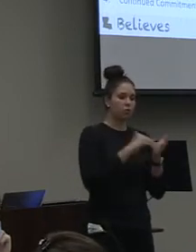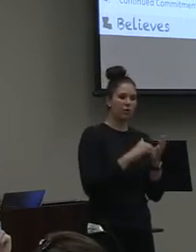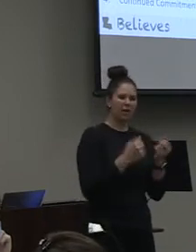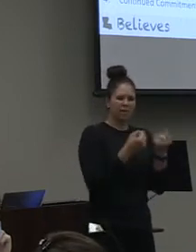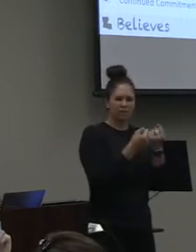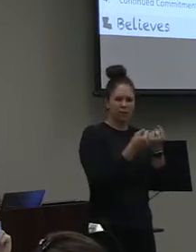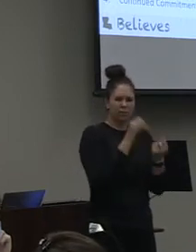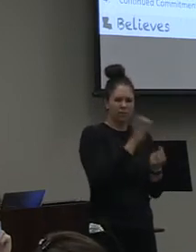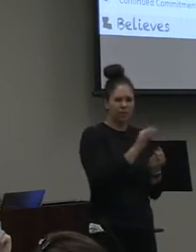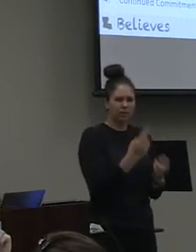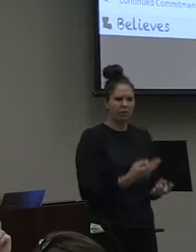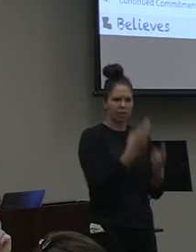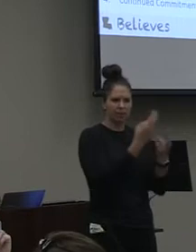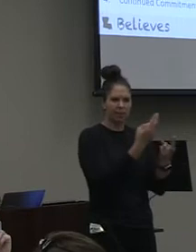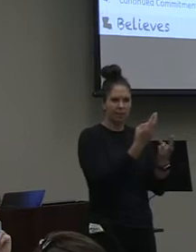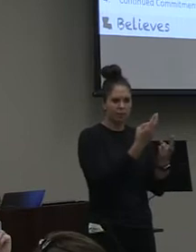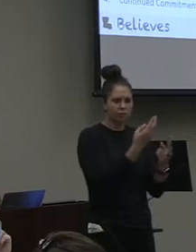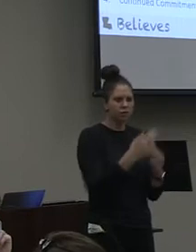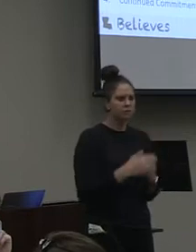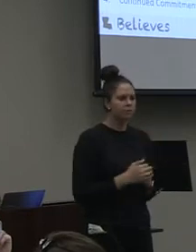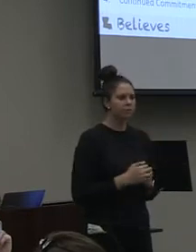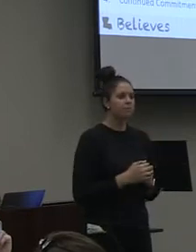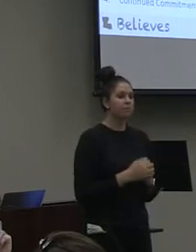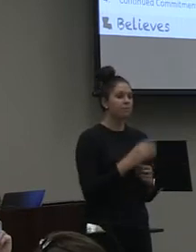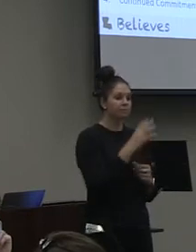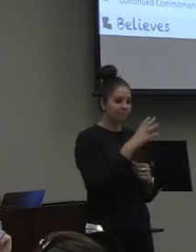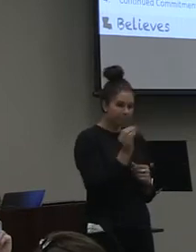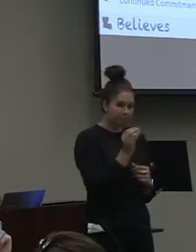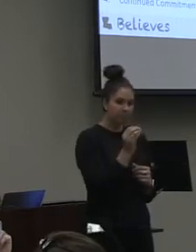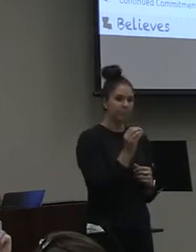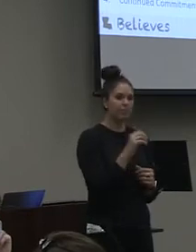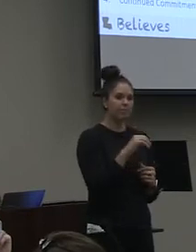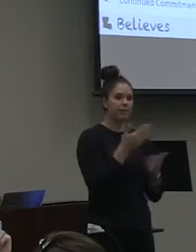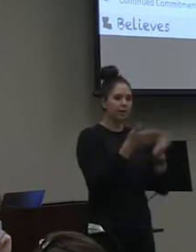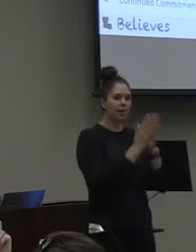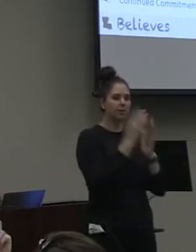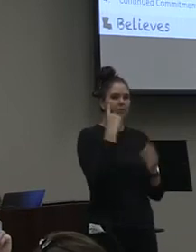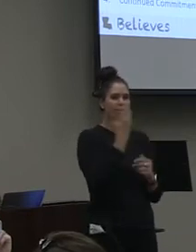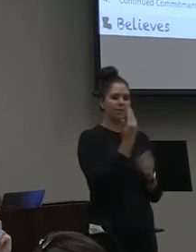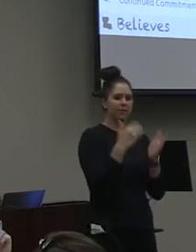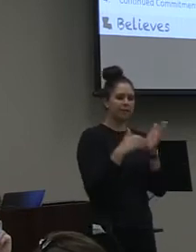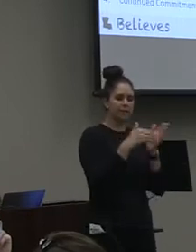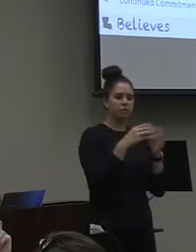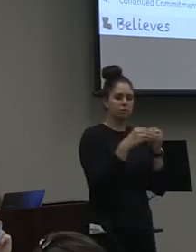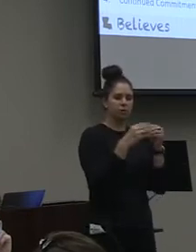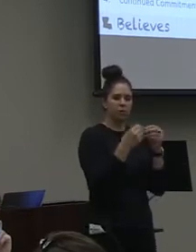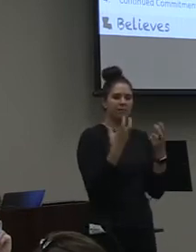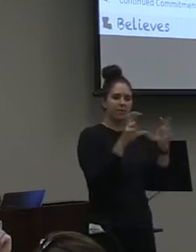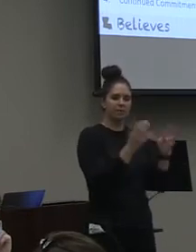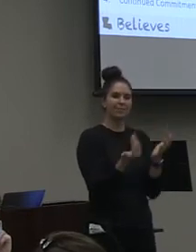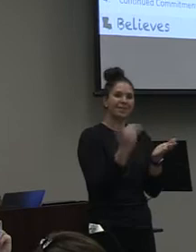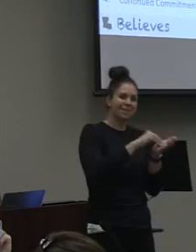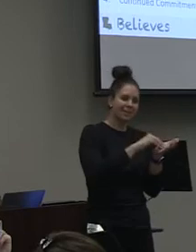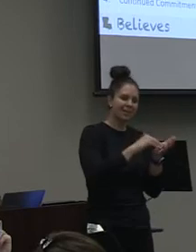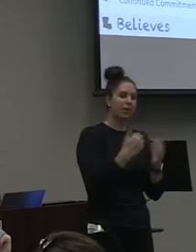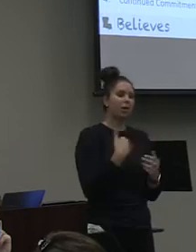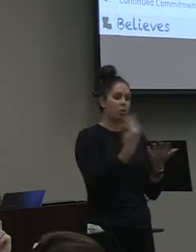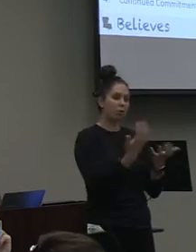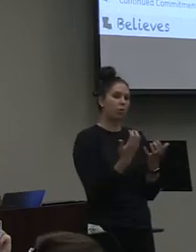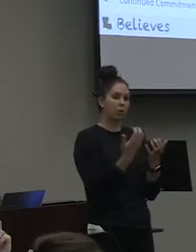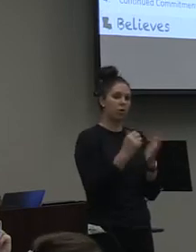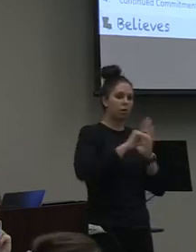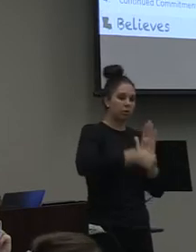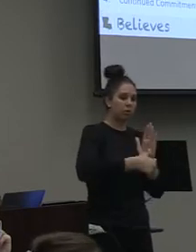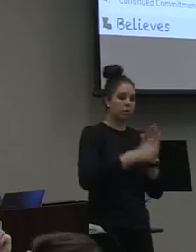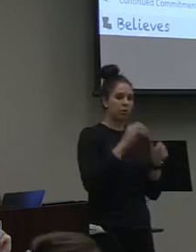reaffirms the recommendation and asks for that $15 million investment again. But I do want to note